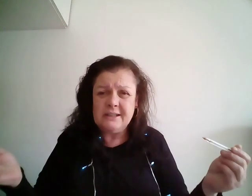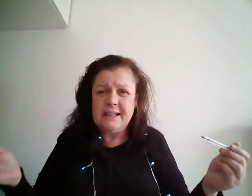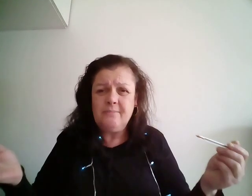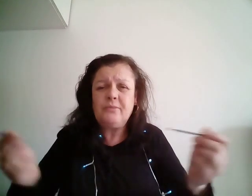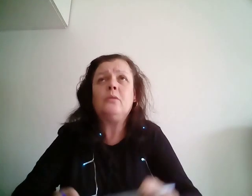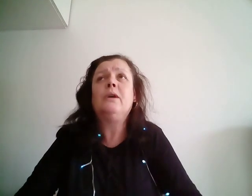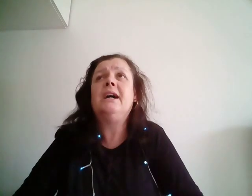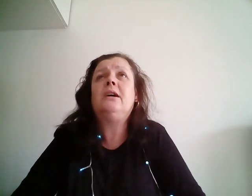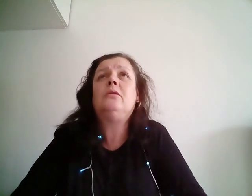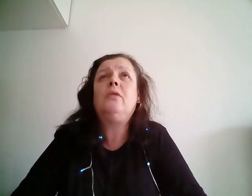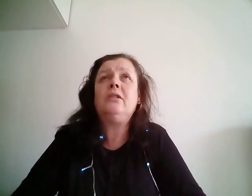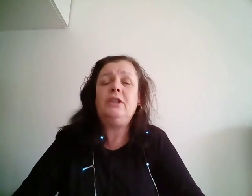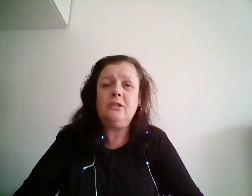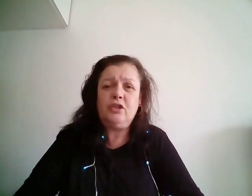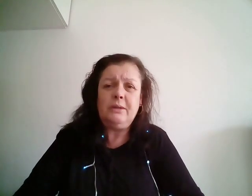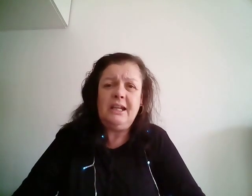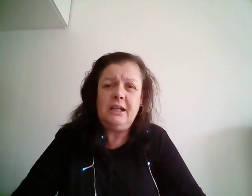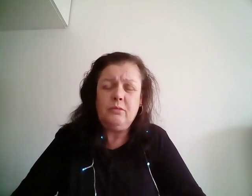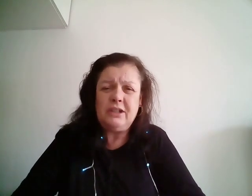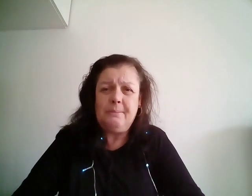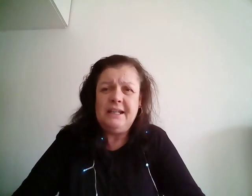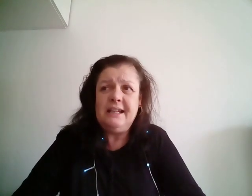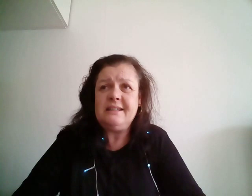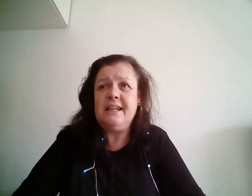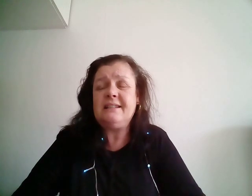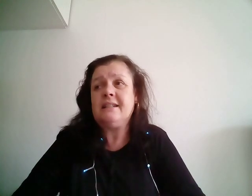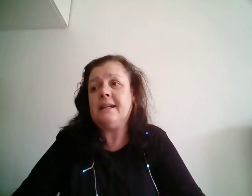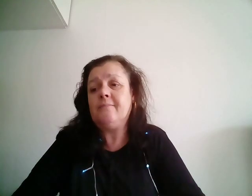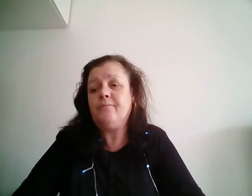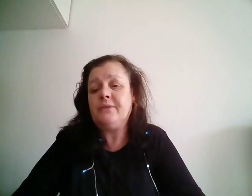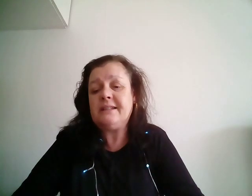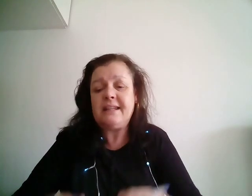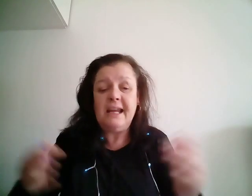uploader, well, what usually would happen is that say if